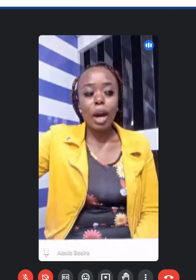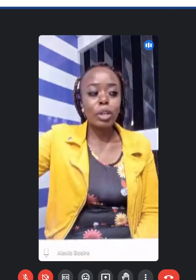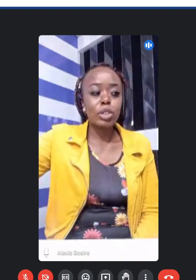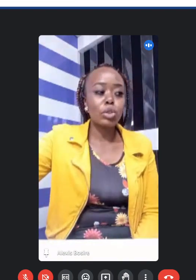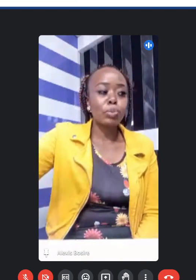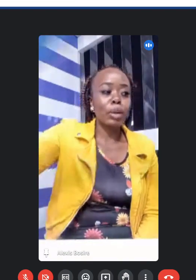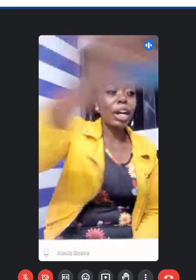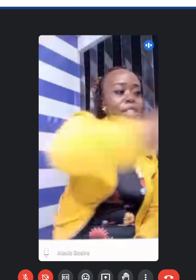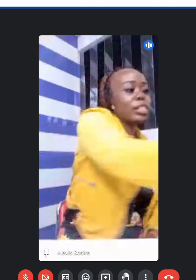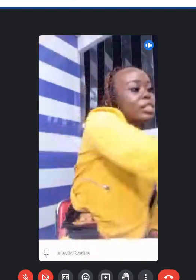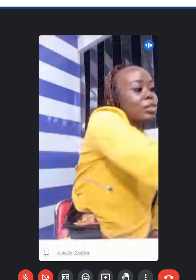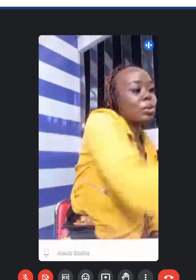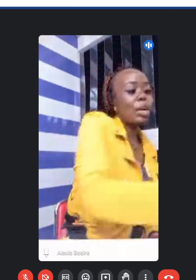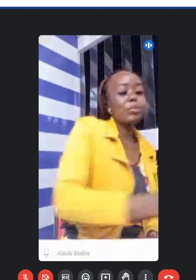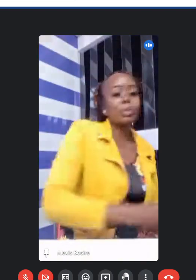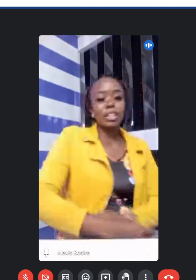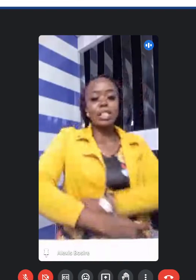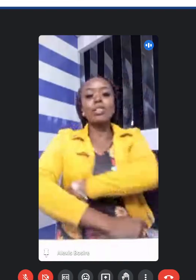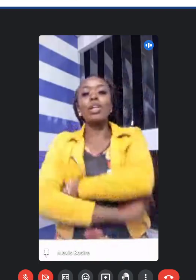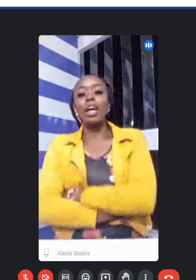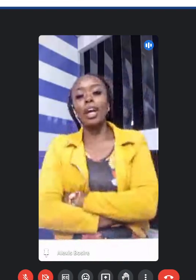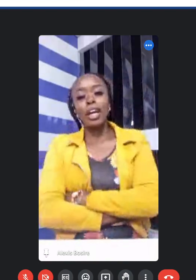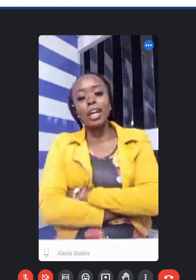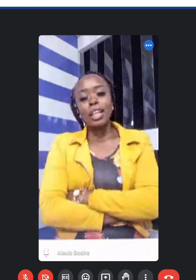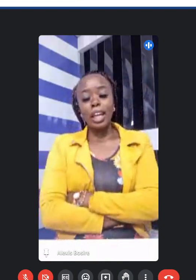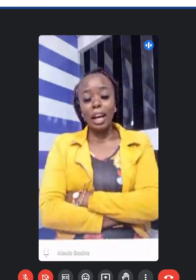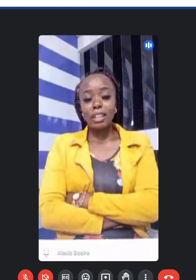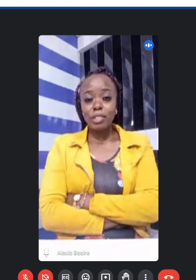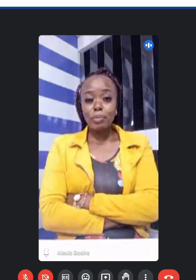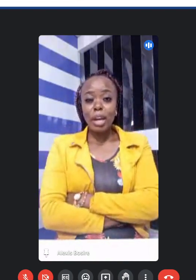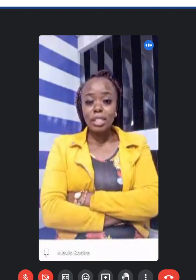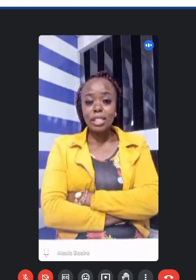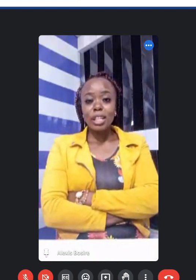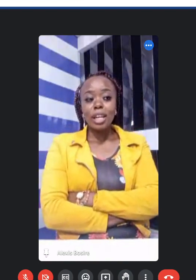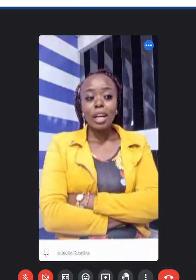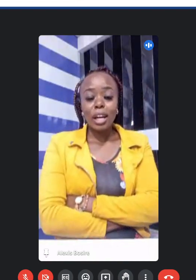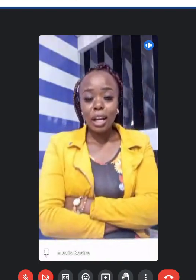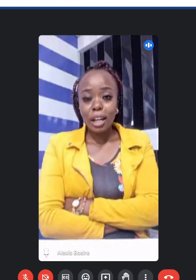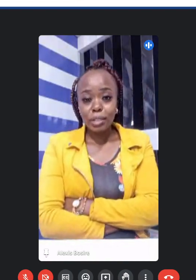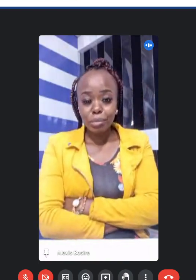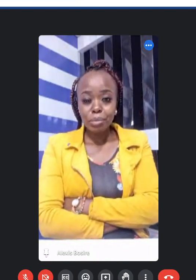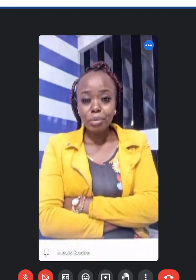So I want you to practice. We're going to practice the alphabets